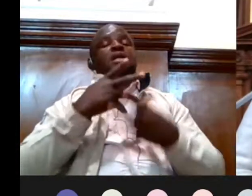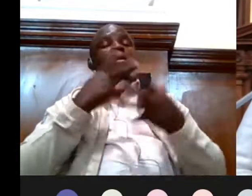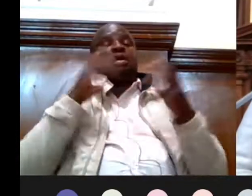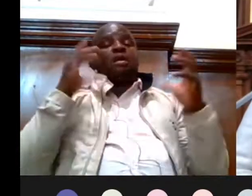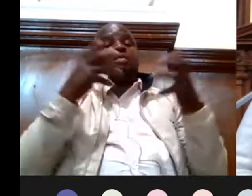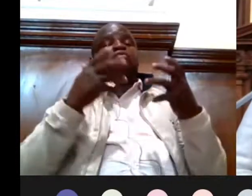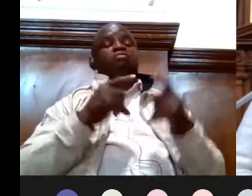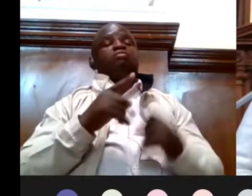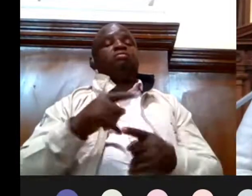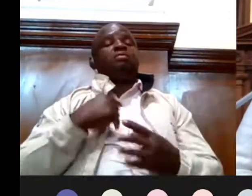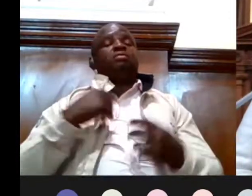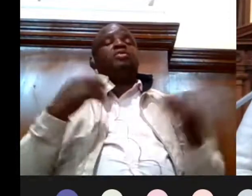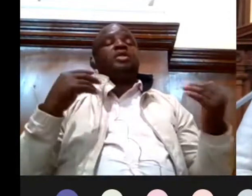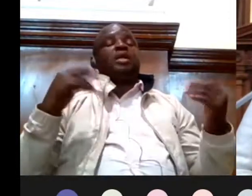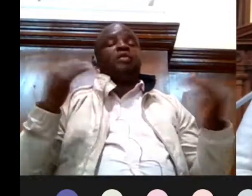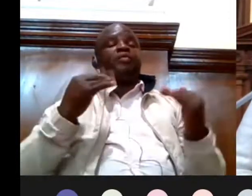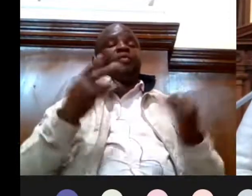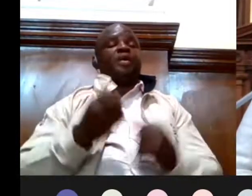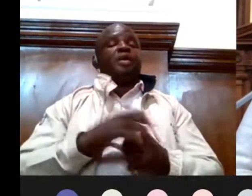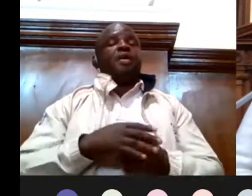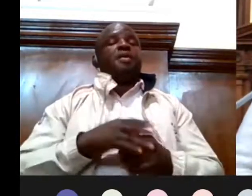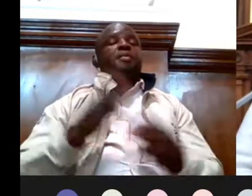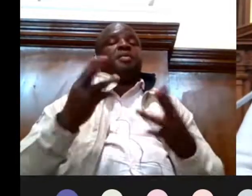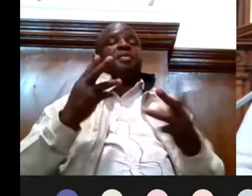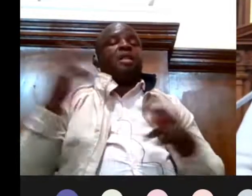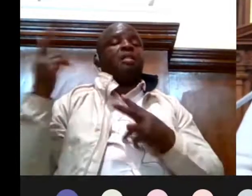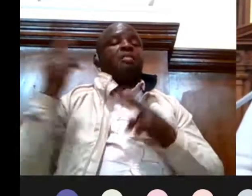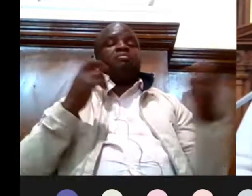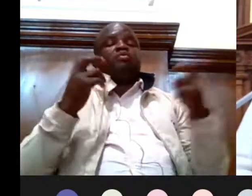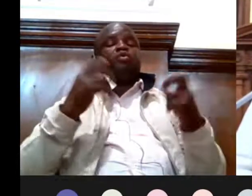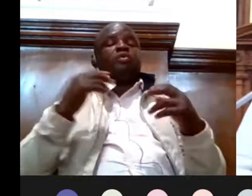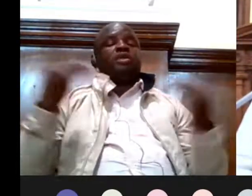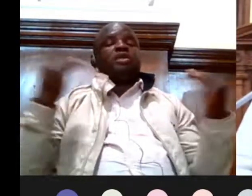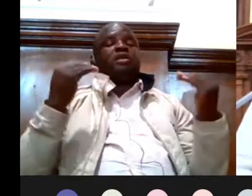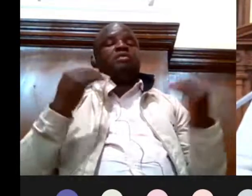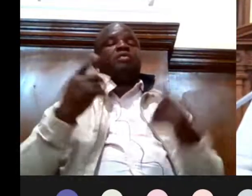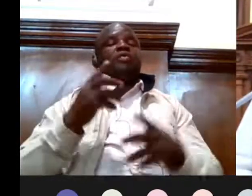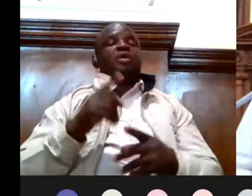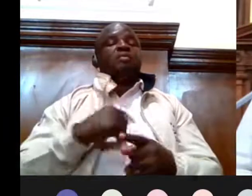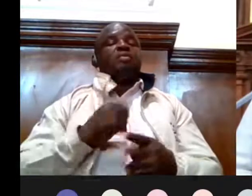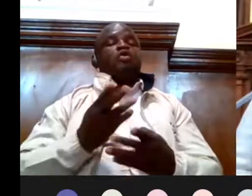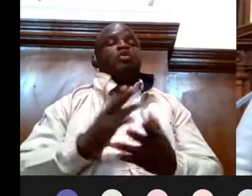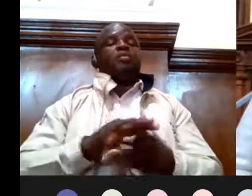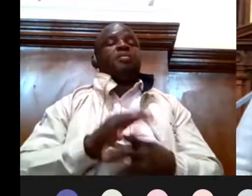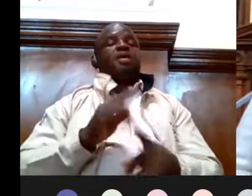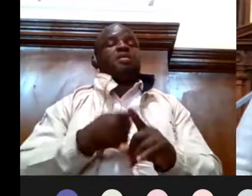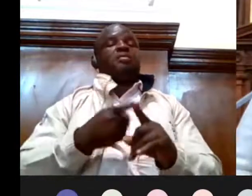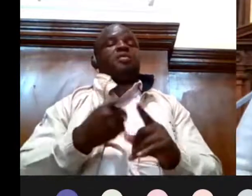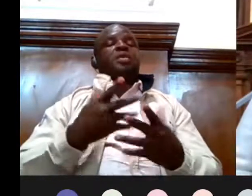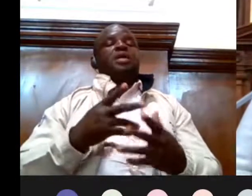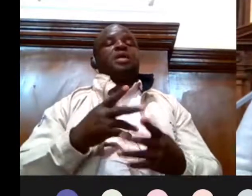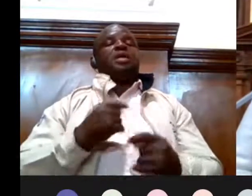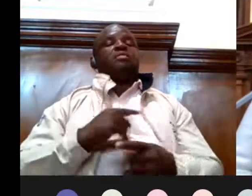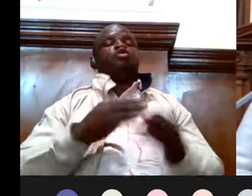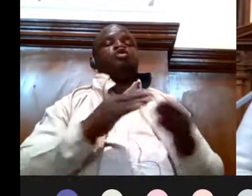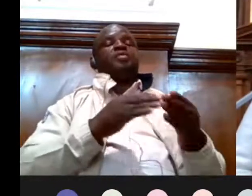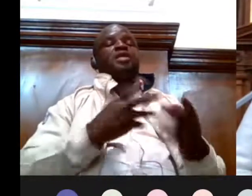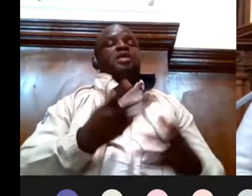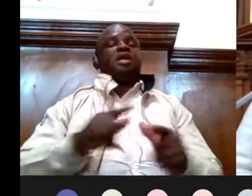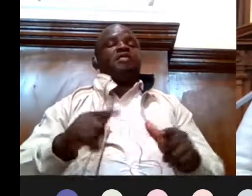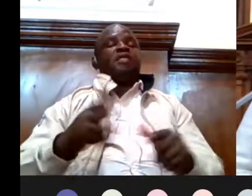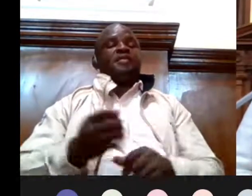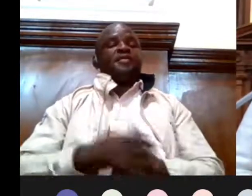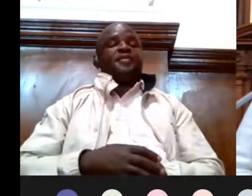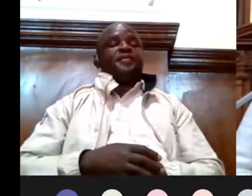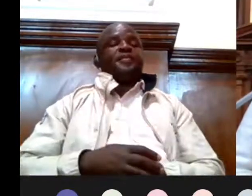rora haholo ba utlwa medumo ya ho kopa mohlala lesedi ka hara metse ya ha borona.